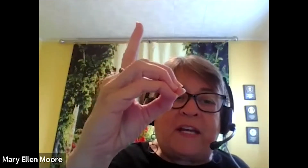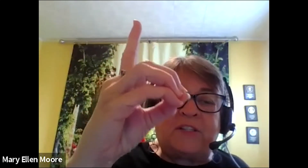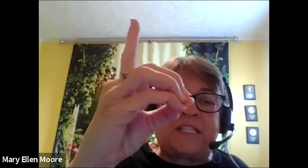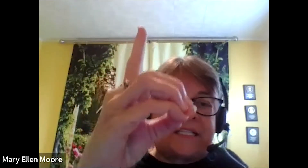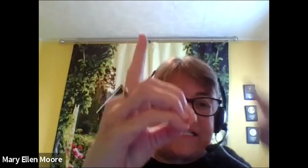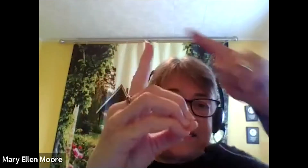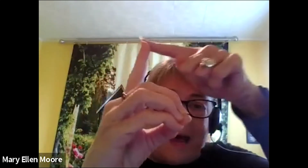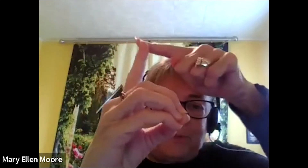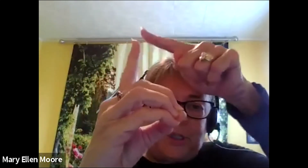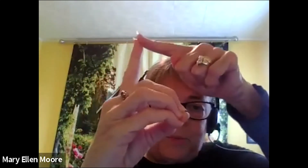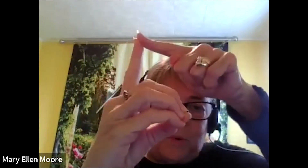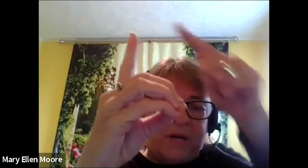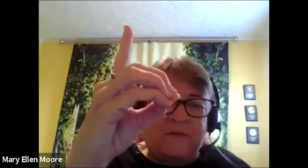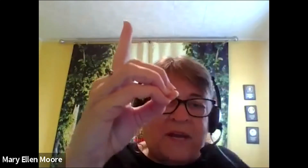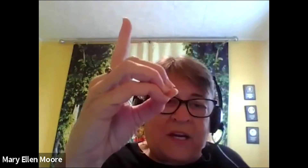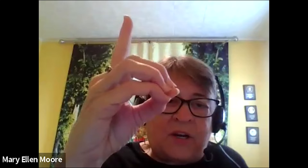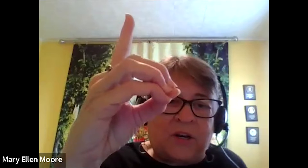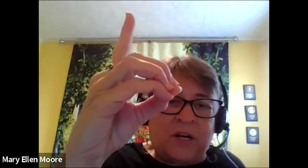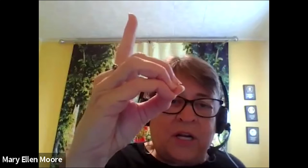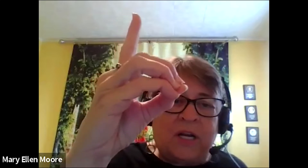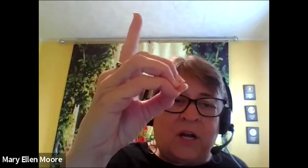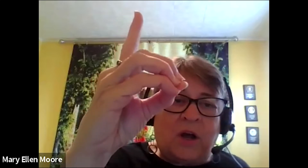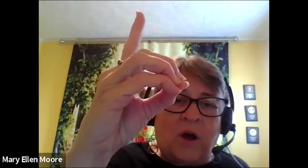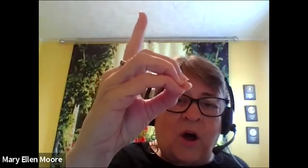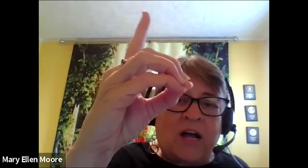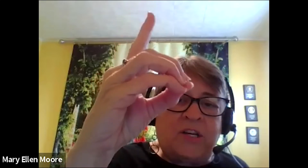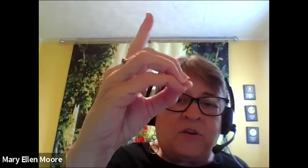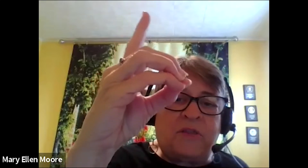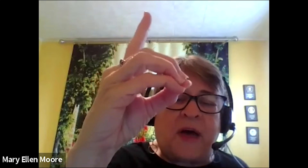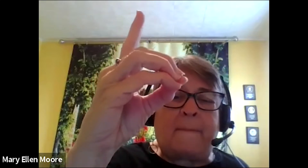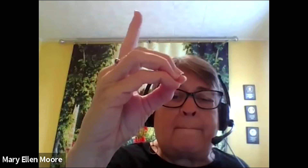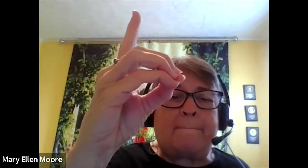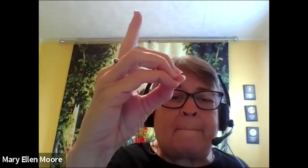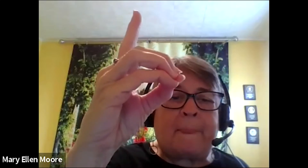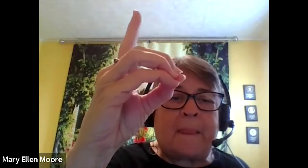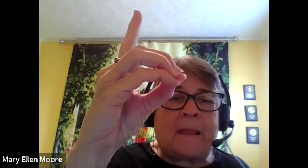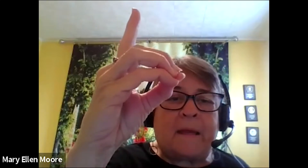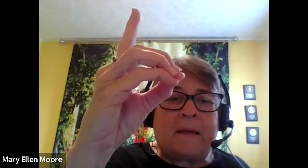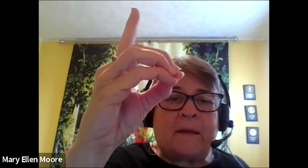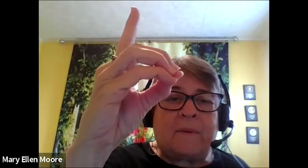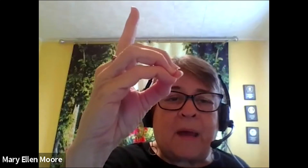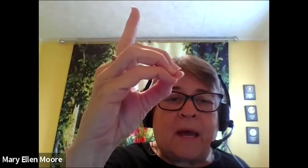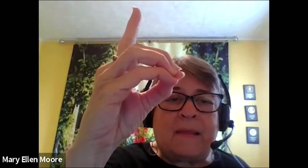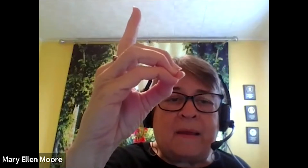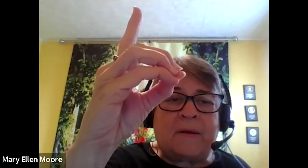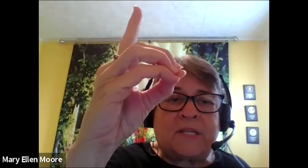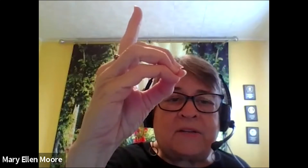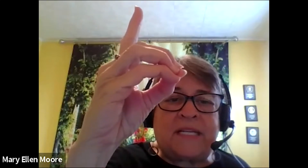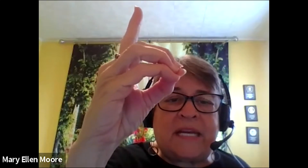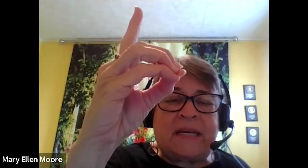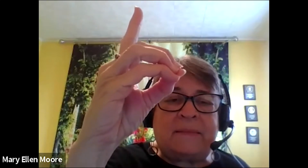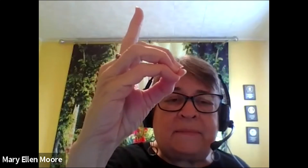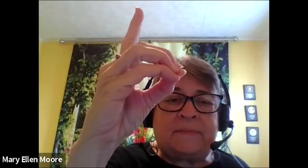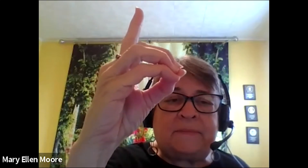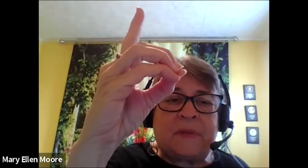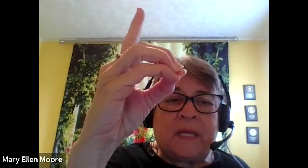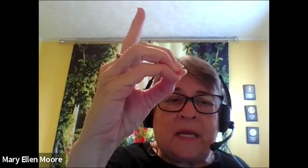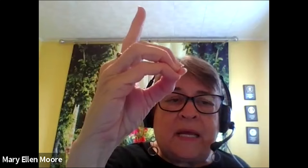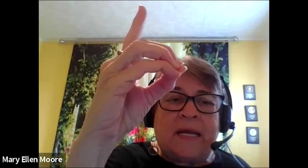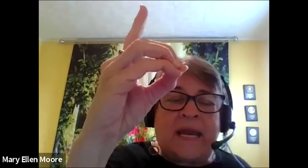fingers except your pointer finger on your thumb. Okay, there's our D.